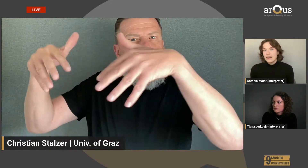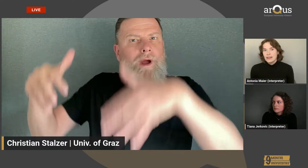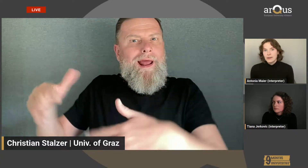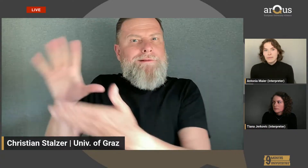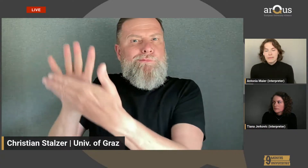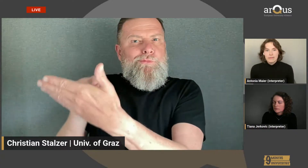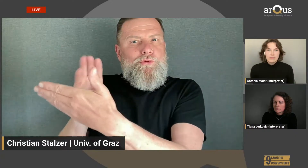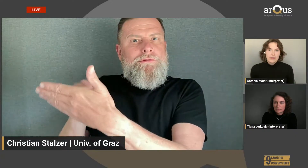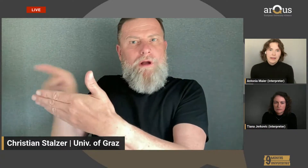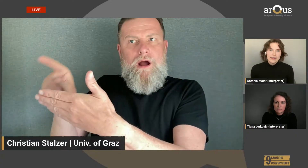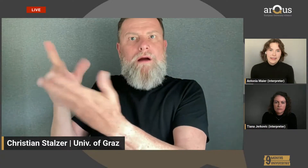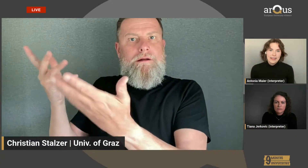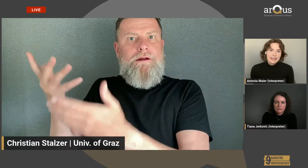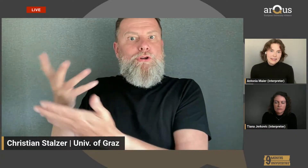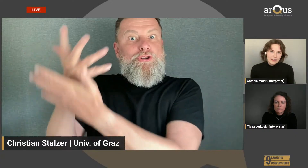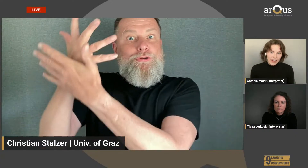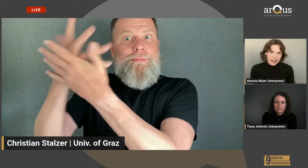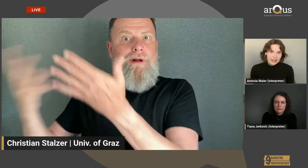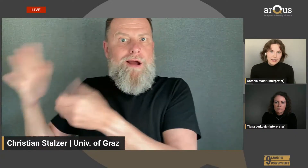only a